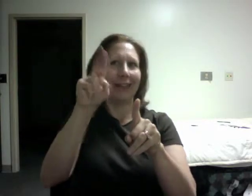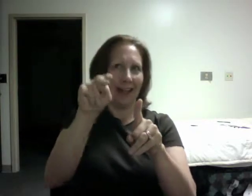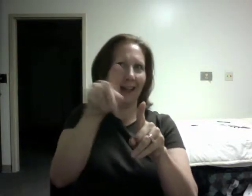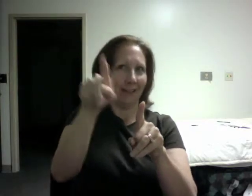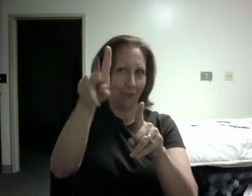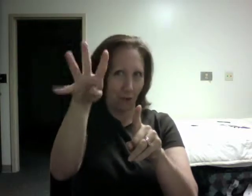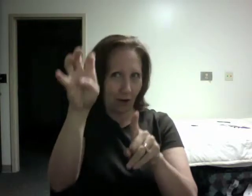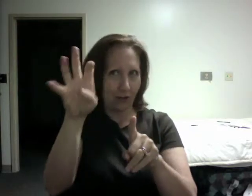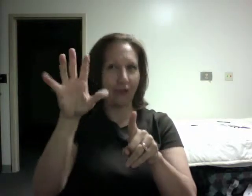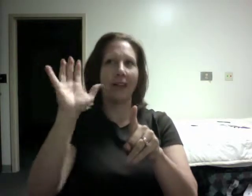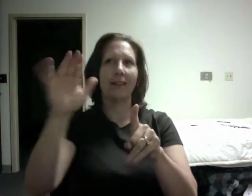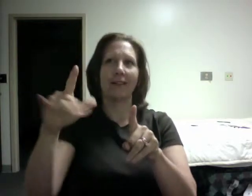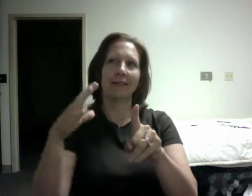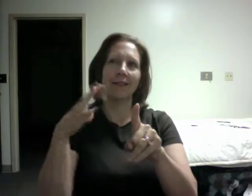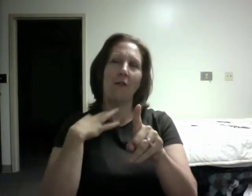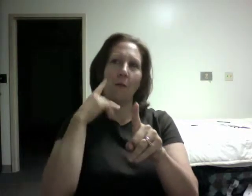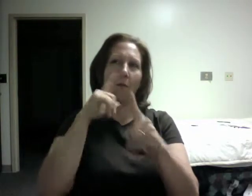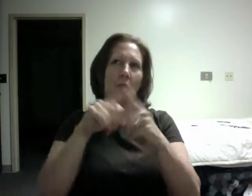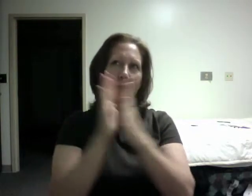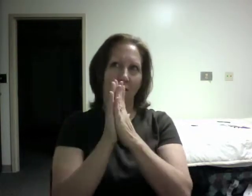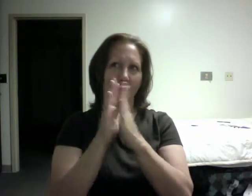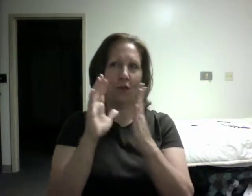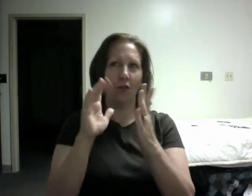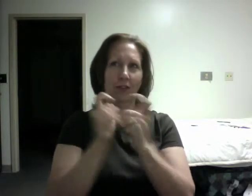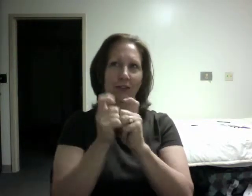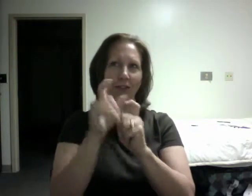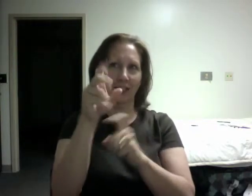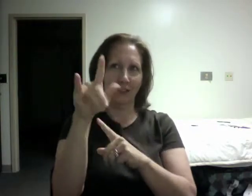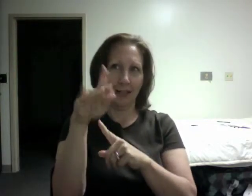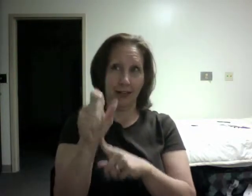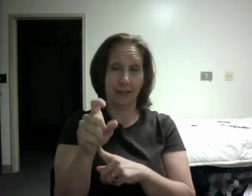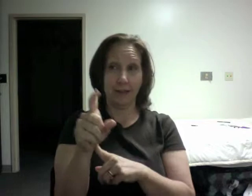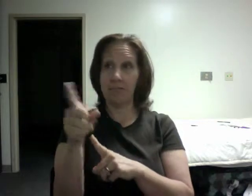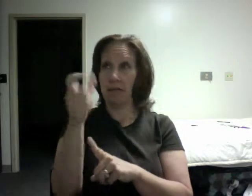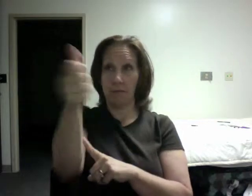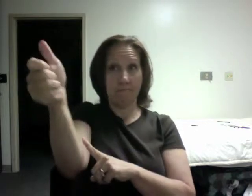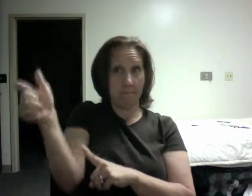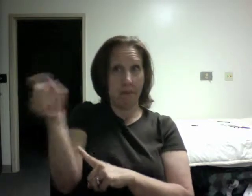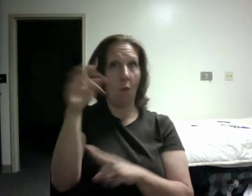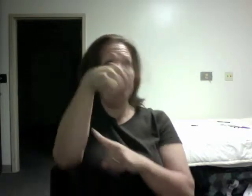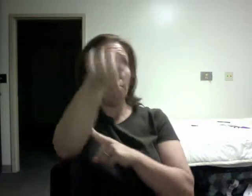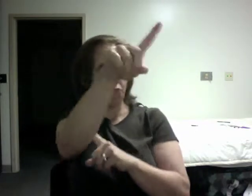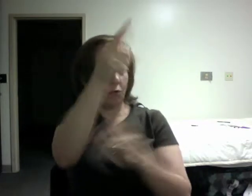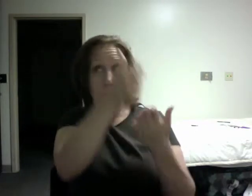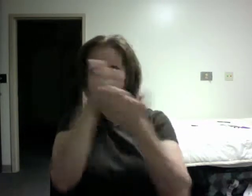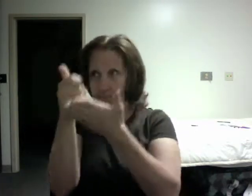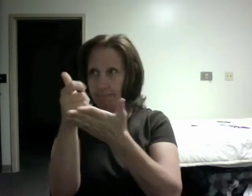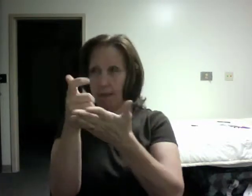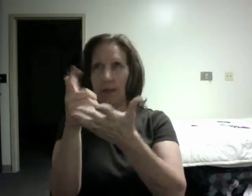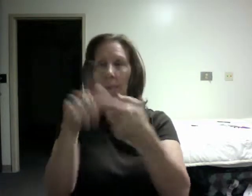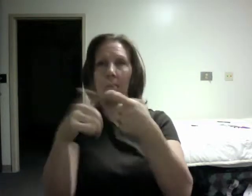you providing assistance to them can call the USCIS Forms line at